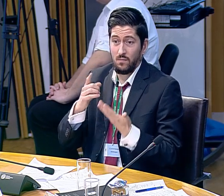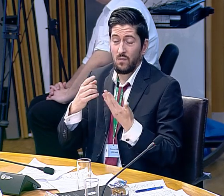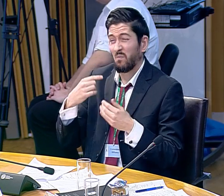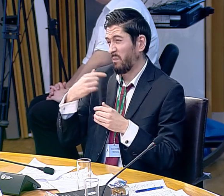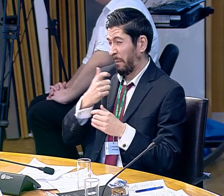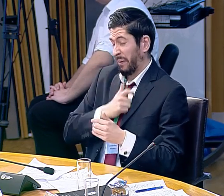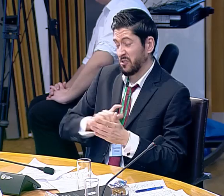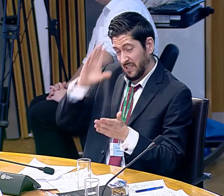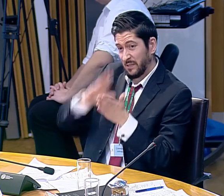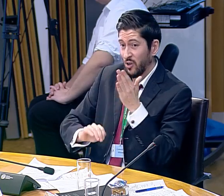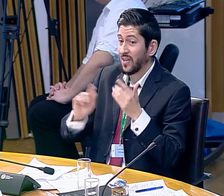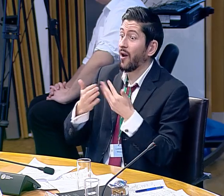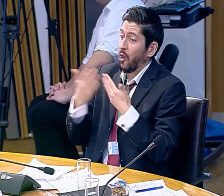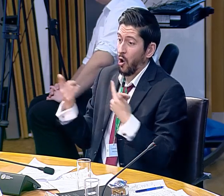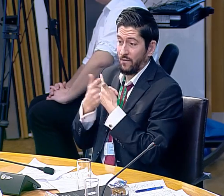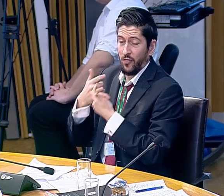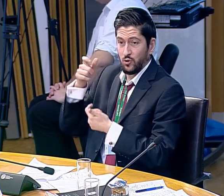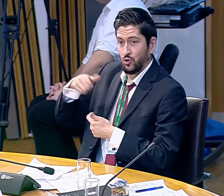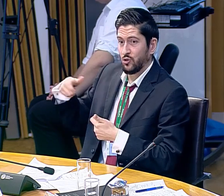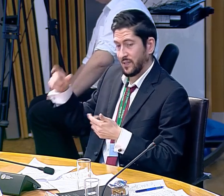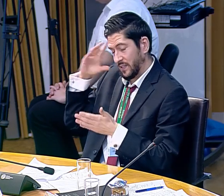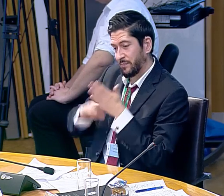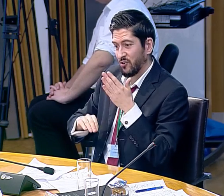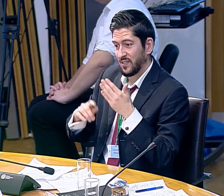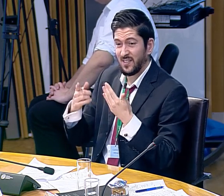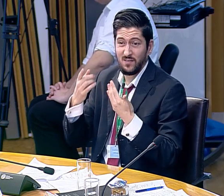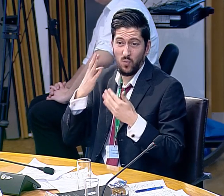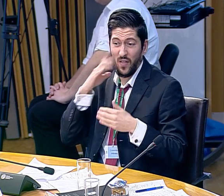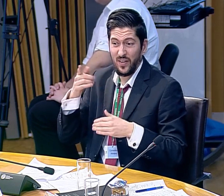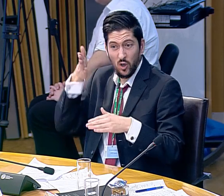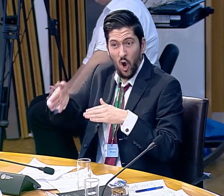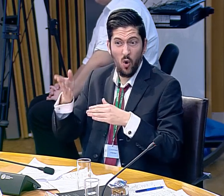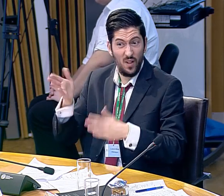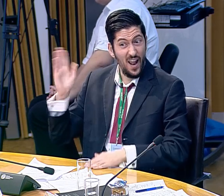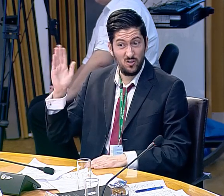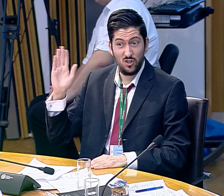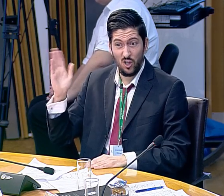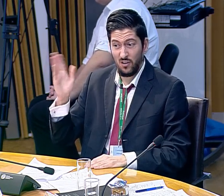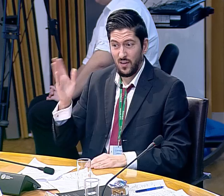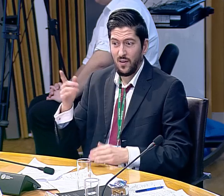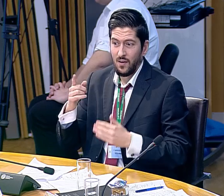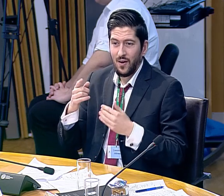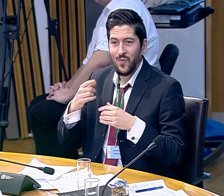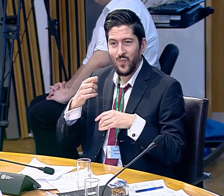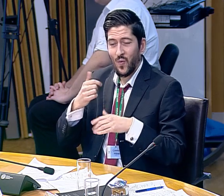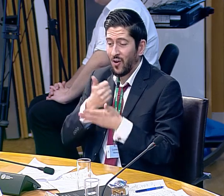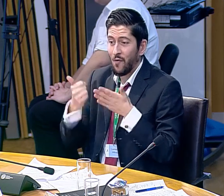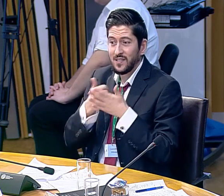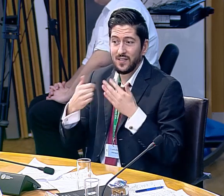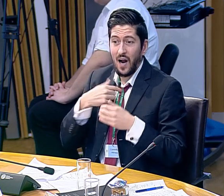worse than the physical barriers that you experience. Sort of my experiences shared with a lot of other students are going to